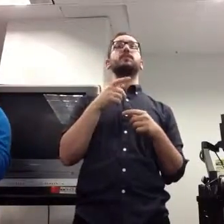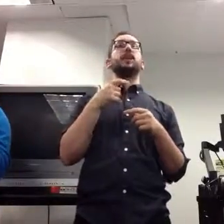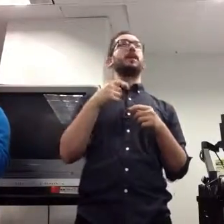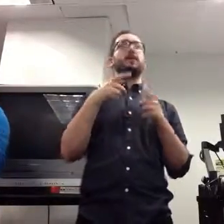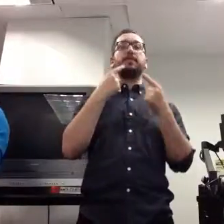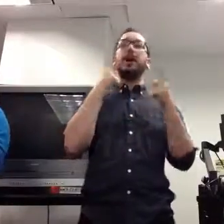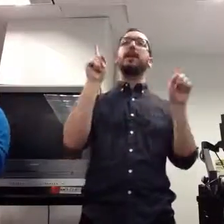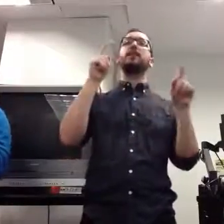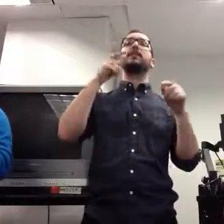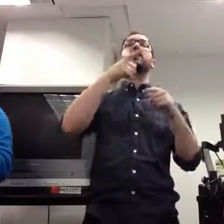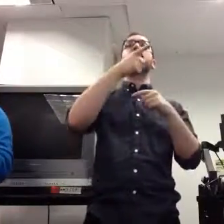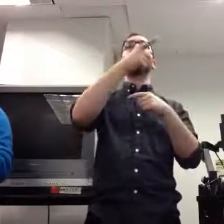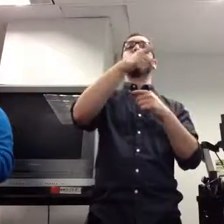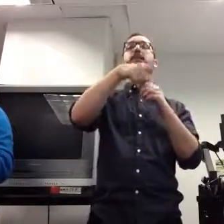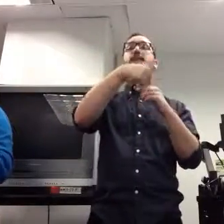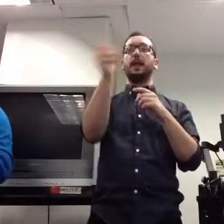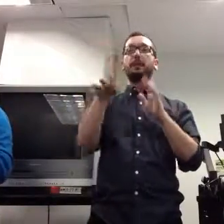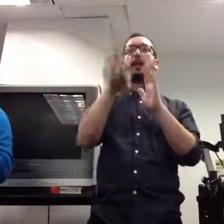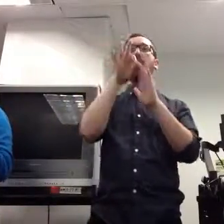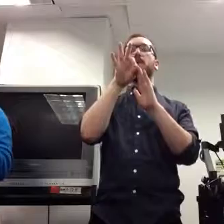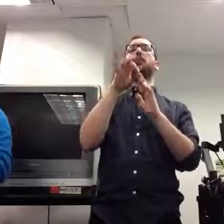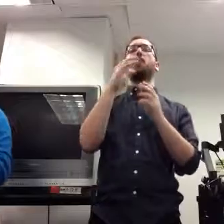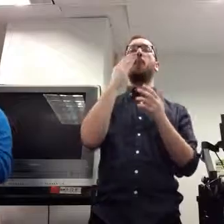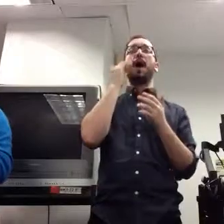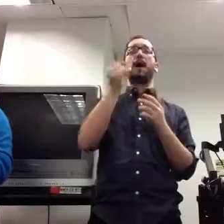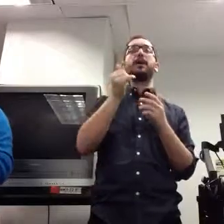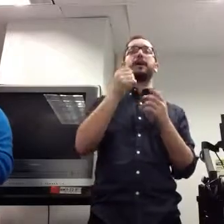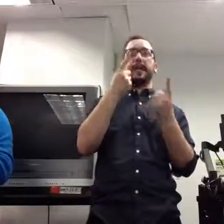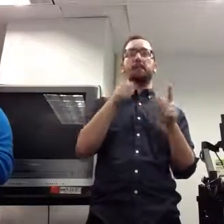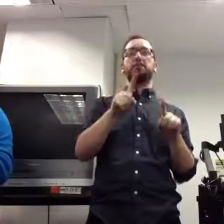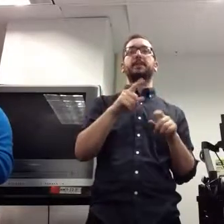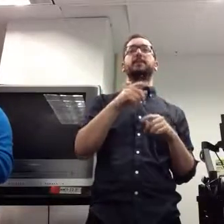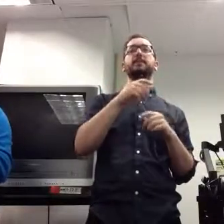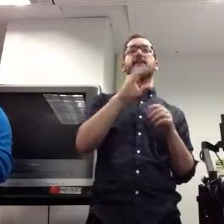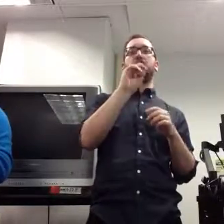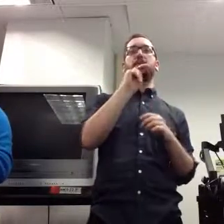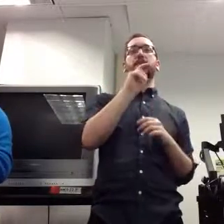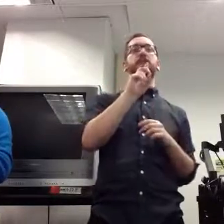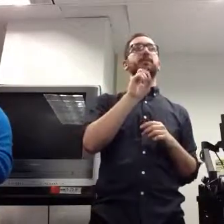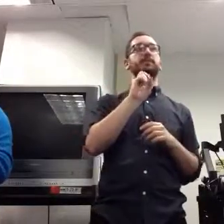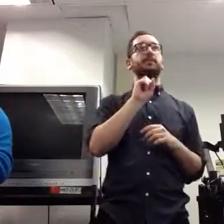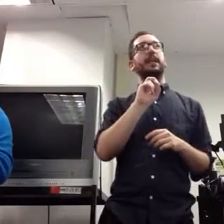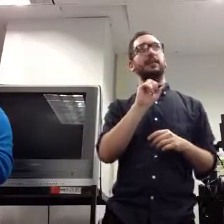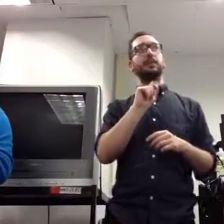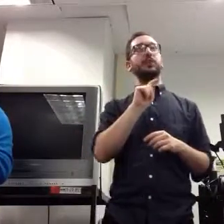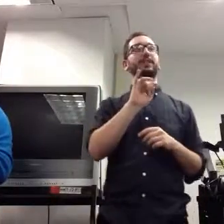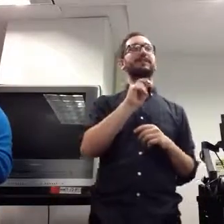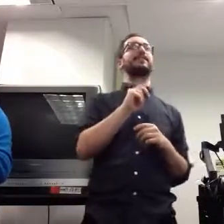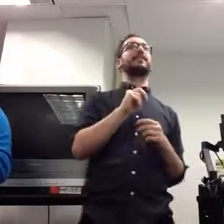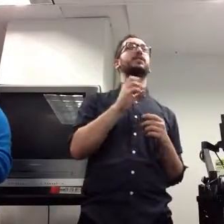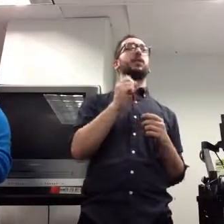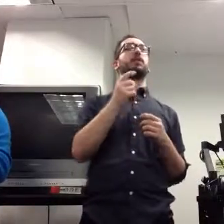why condensation takes place. Now, where we know that condensation is water collecting on the outside of a cup. What I want to know is why.